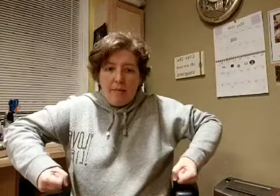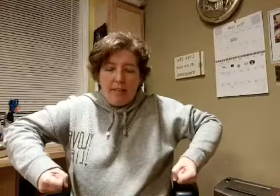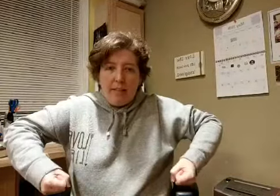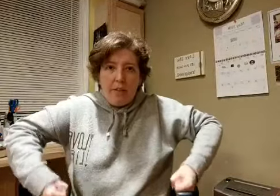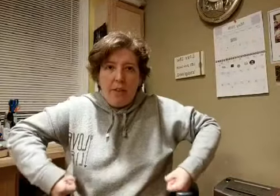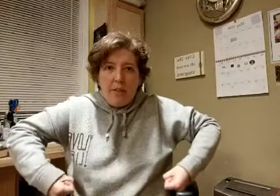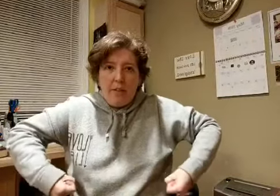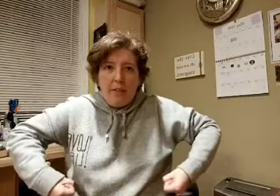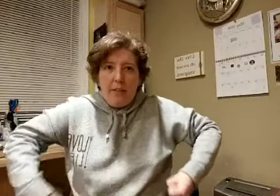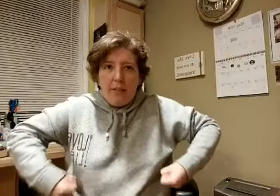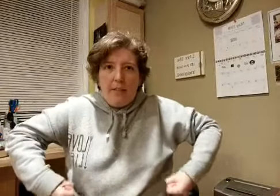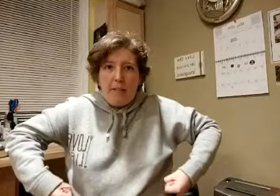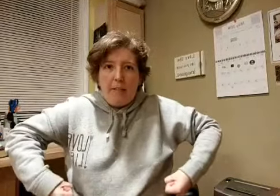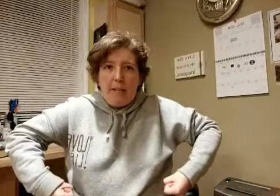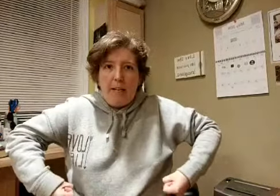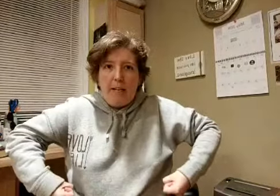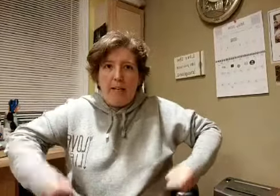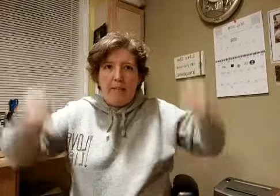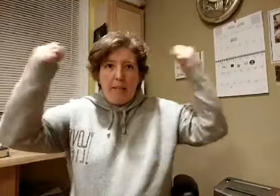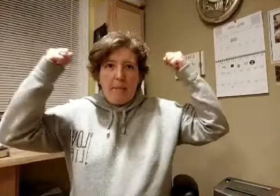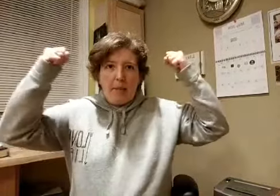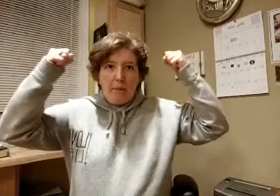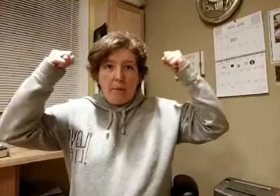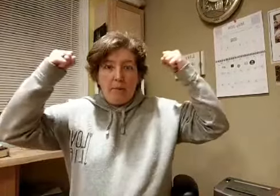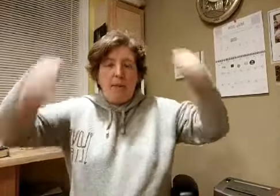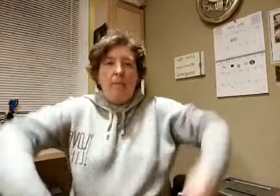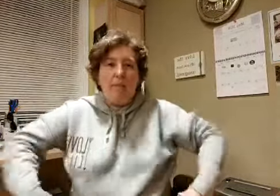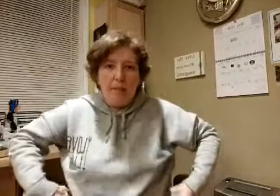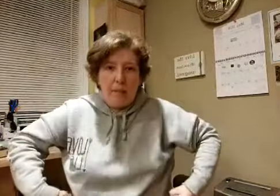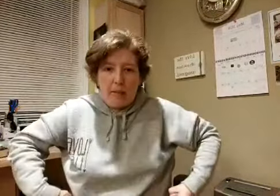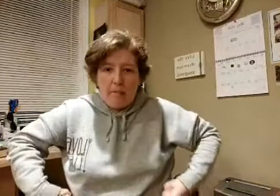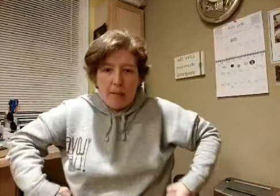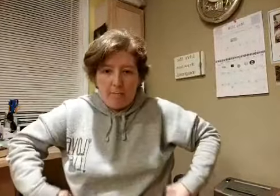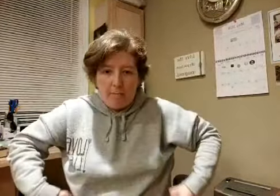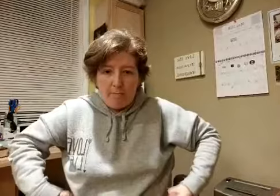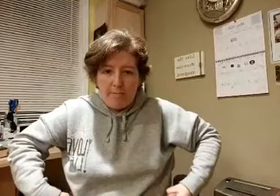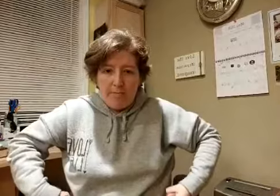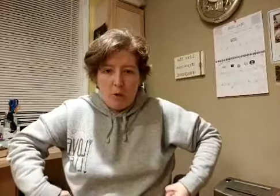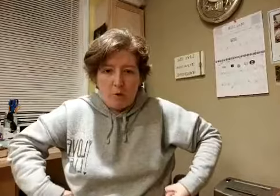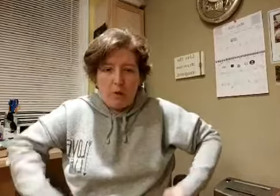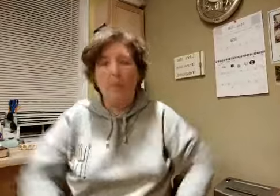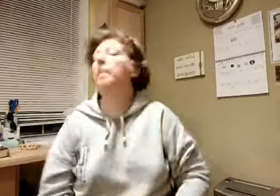facing each other, and instead of making your muscles up, you're making them down. Hulk.